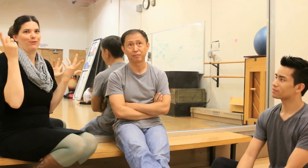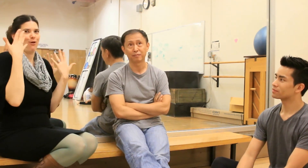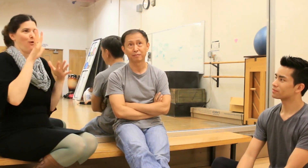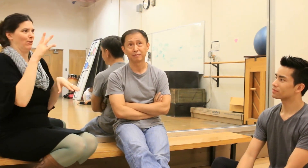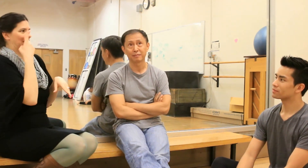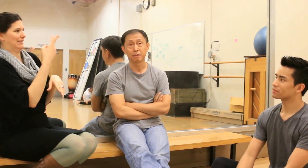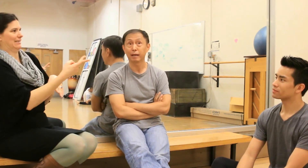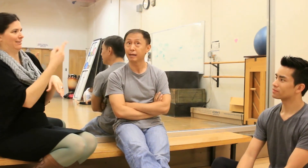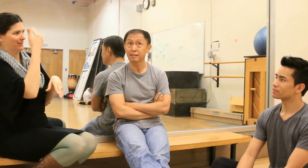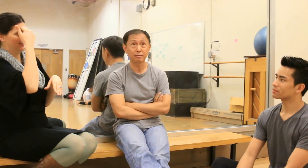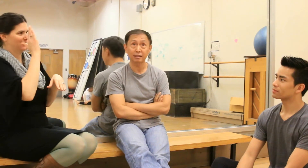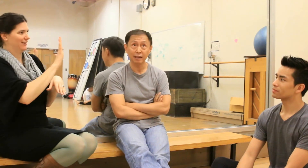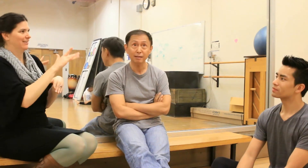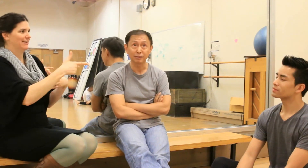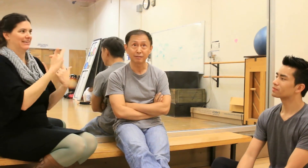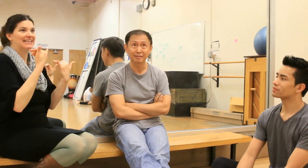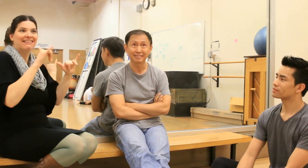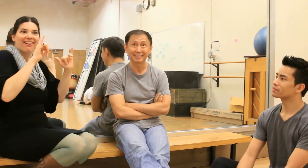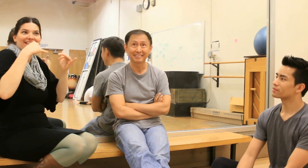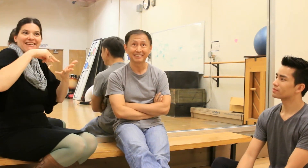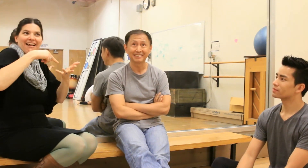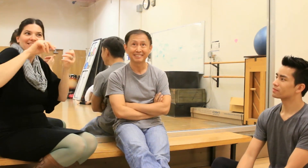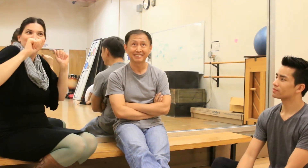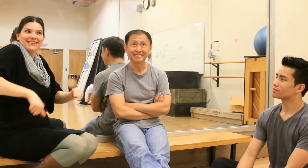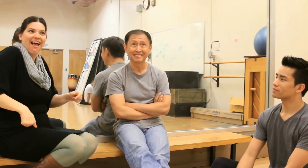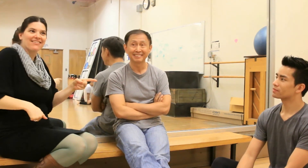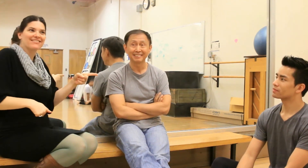that. He still can dance.